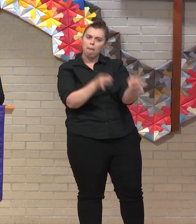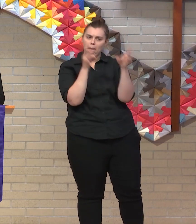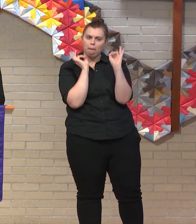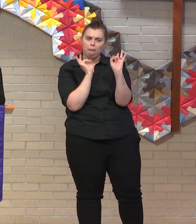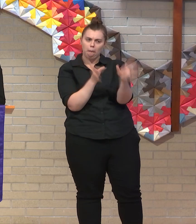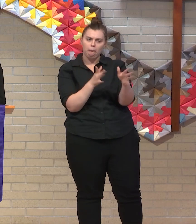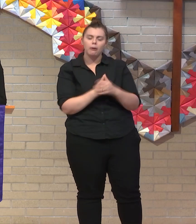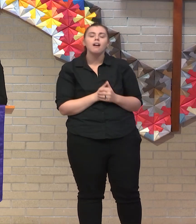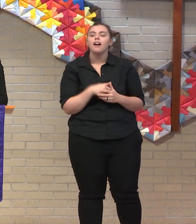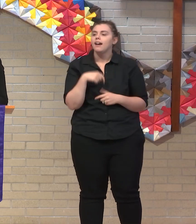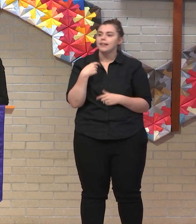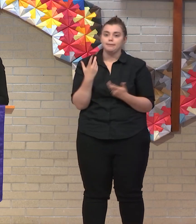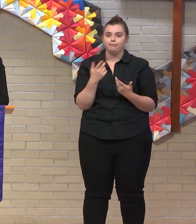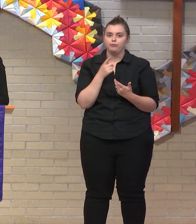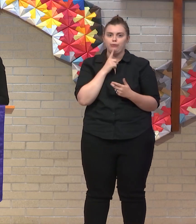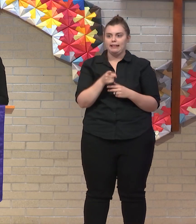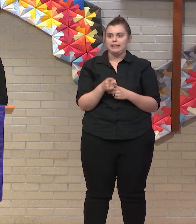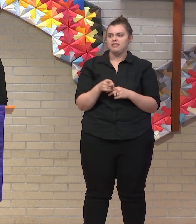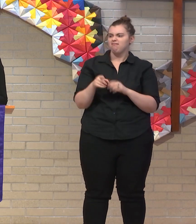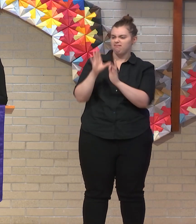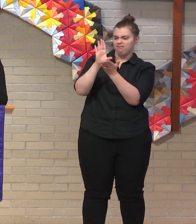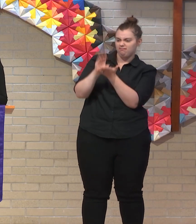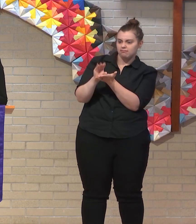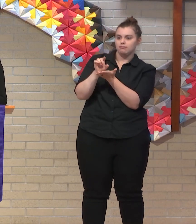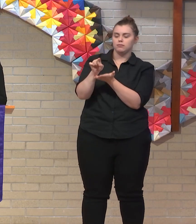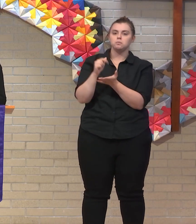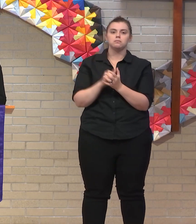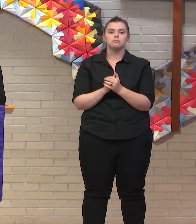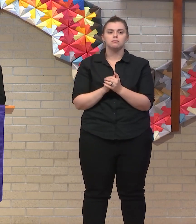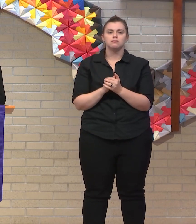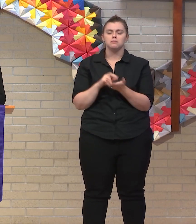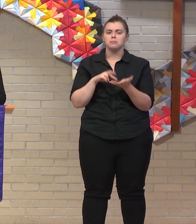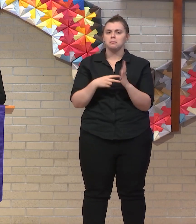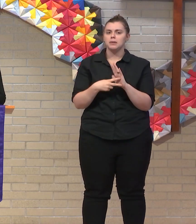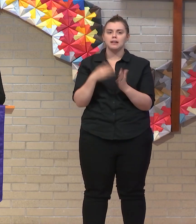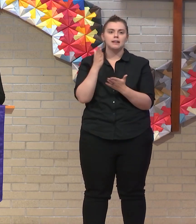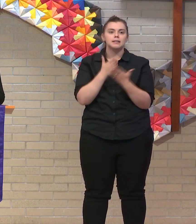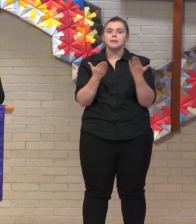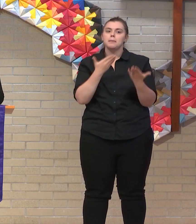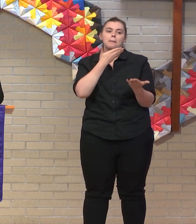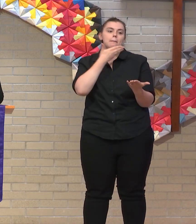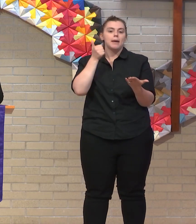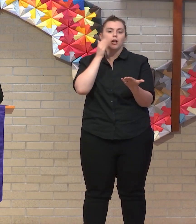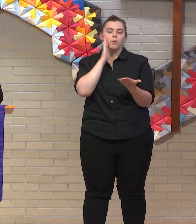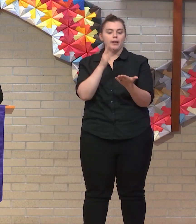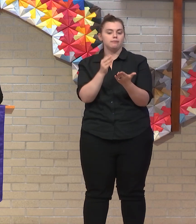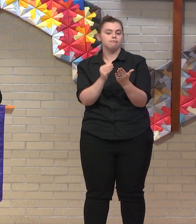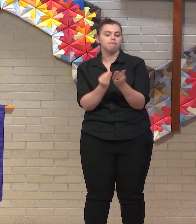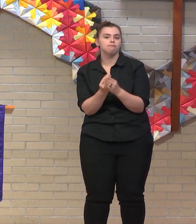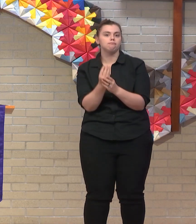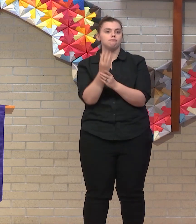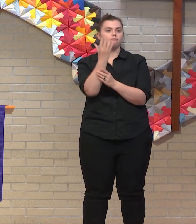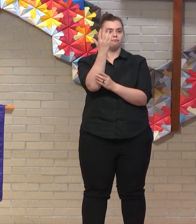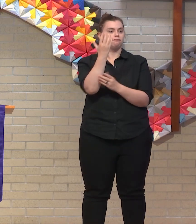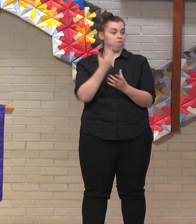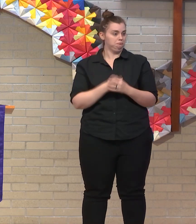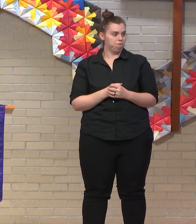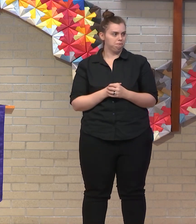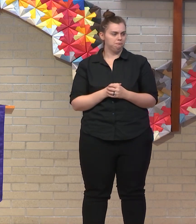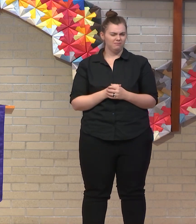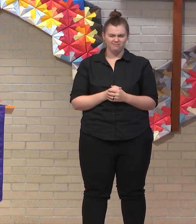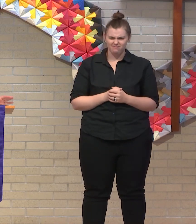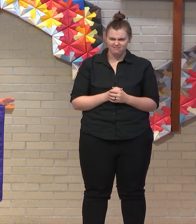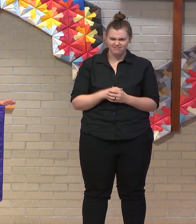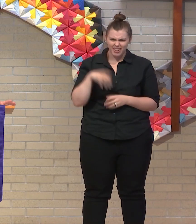you and totally delegitimize you, then something better will rise up from the ground."